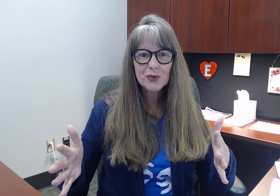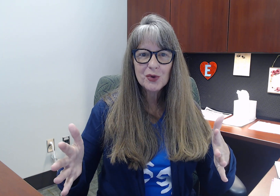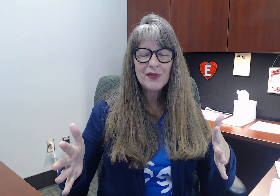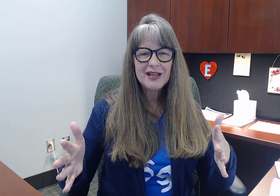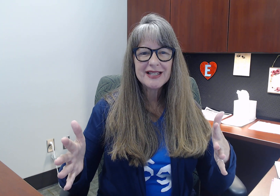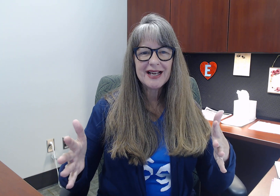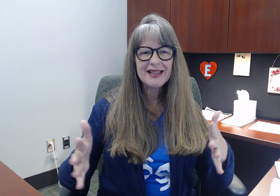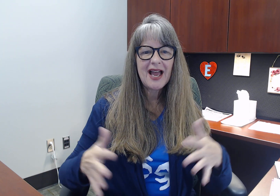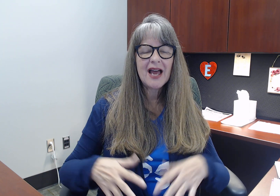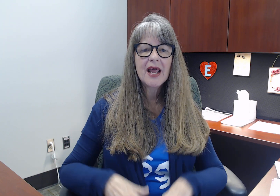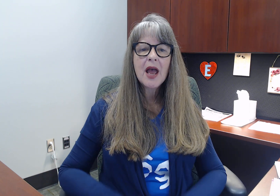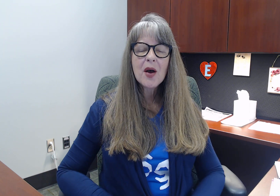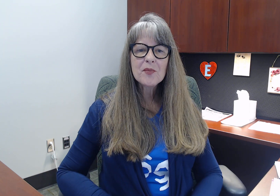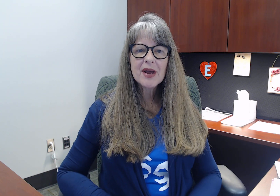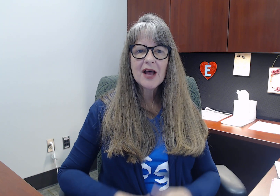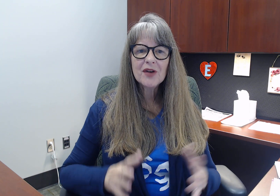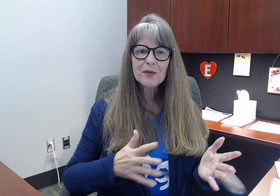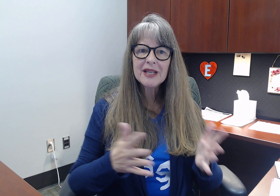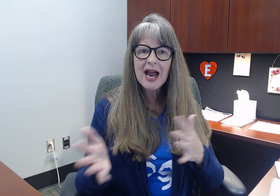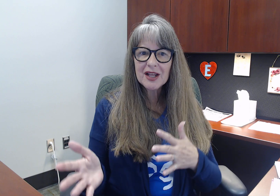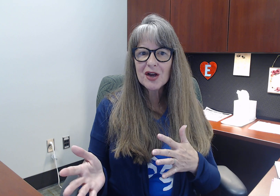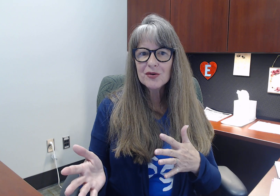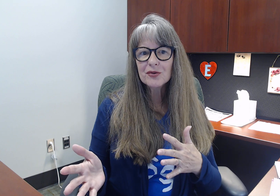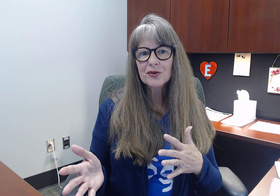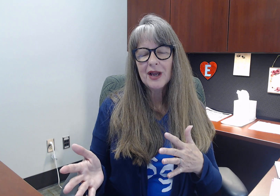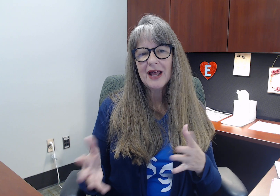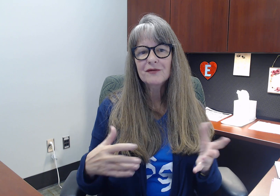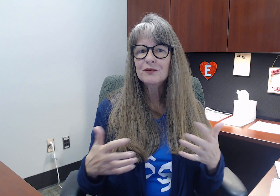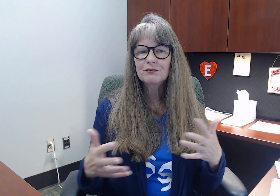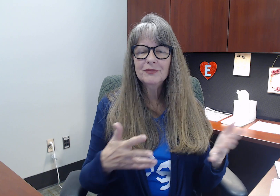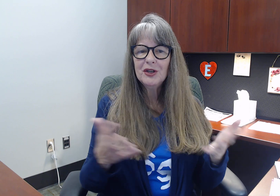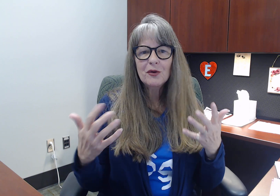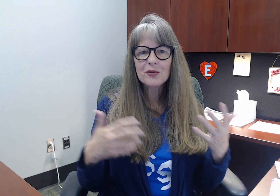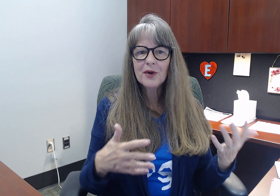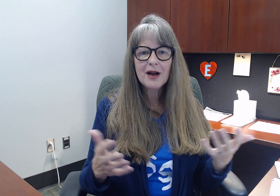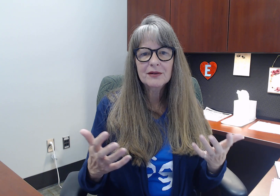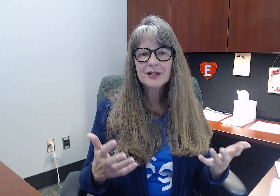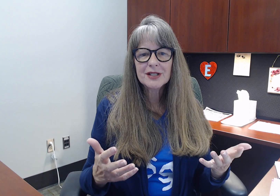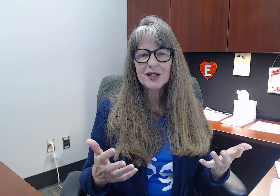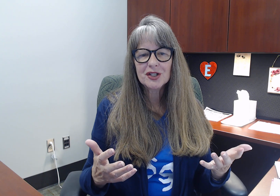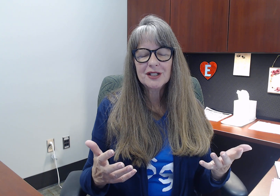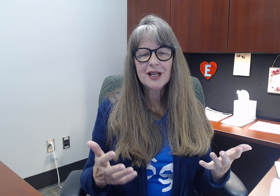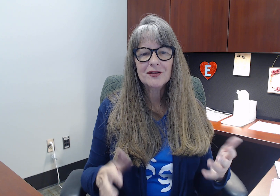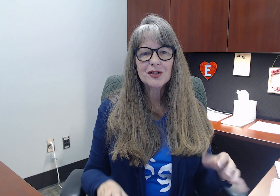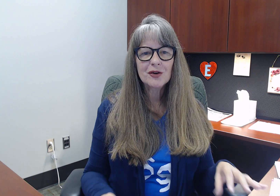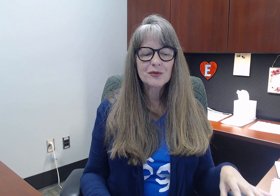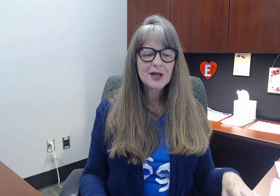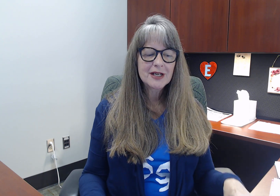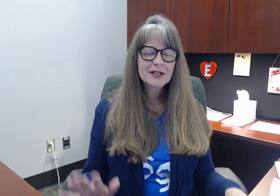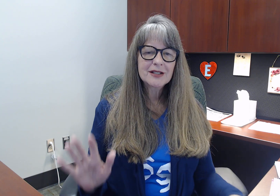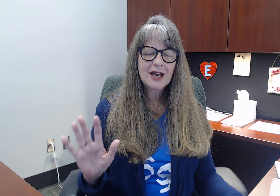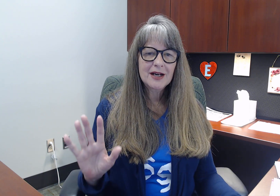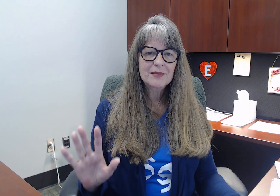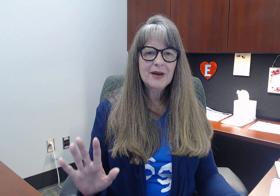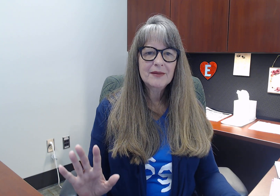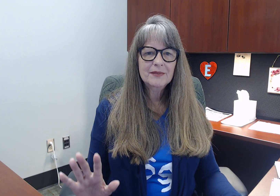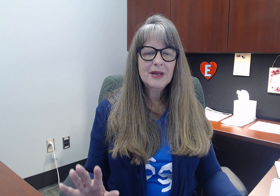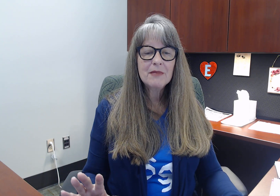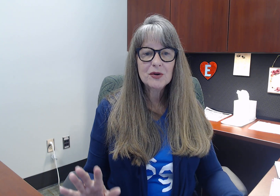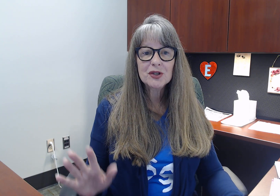and things like that. But I thought I would kind of go through, and I've, throughout discussion have shown emotions, but I